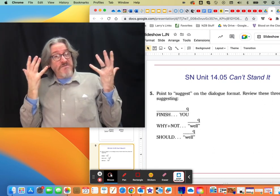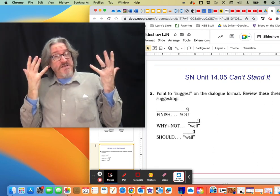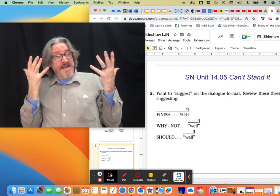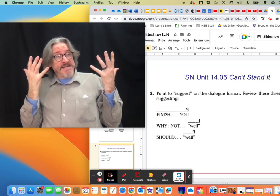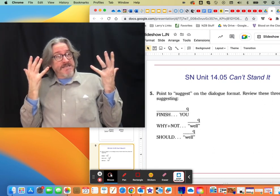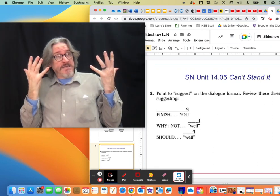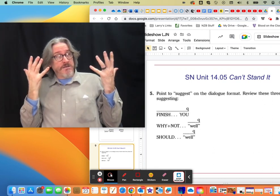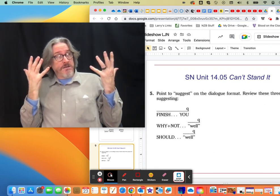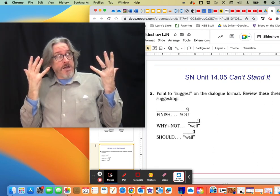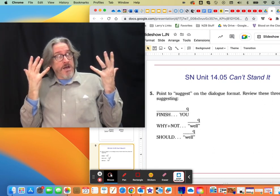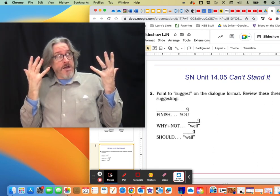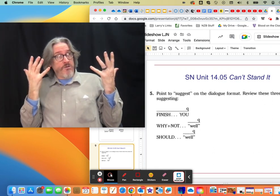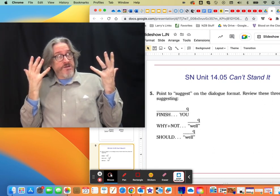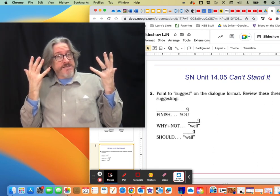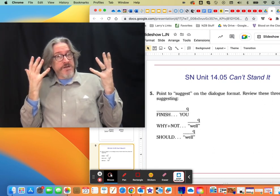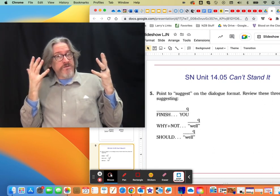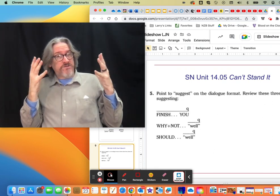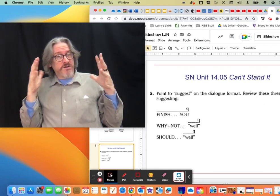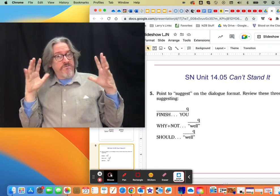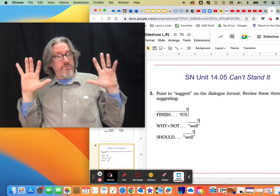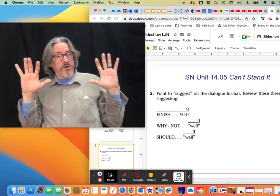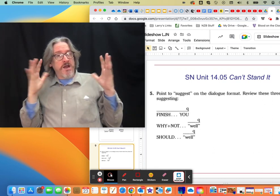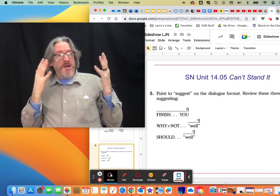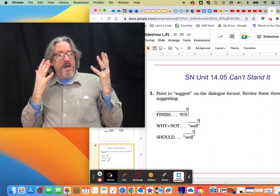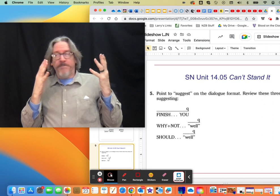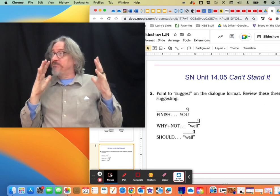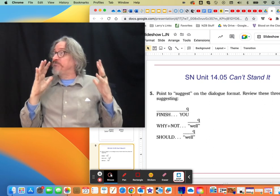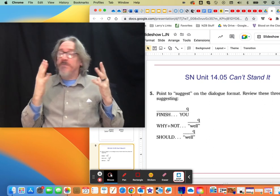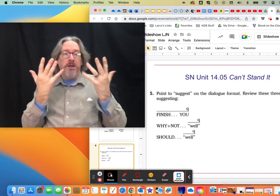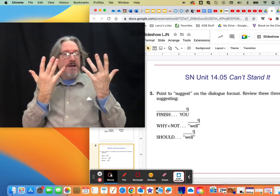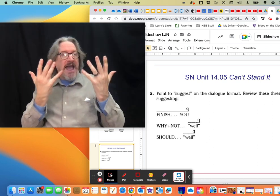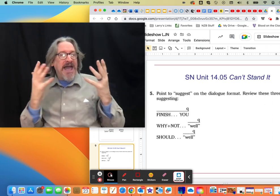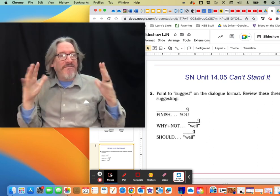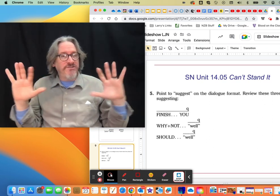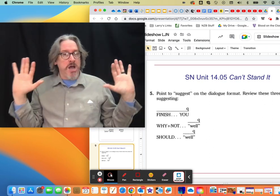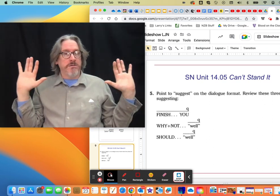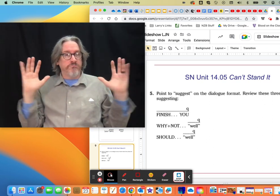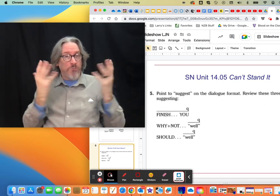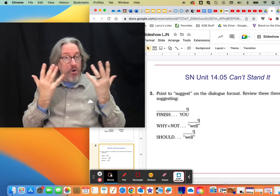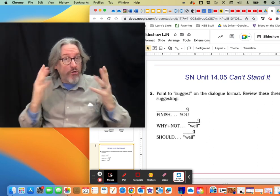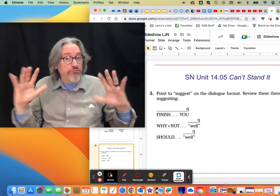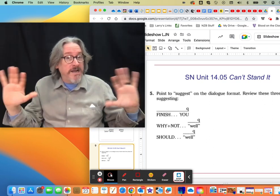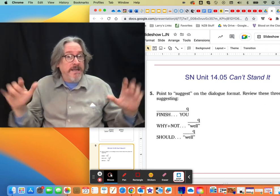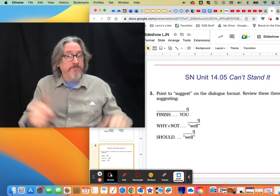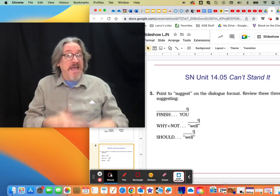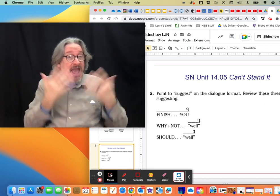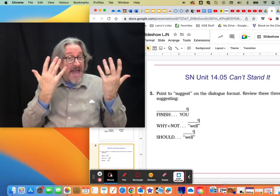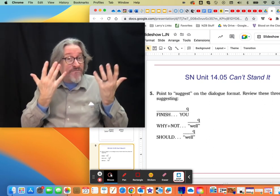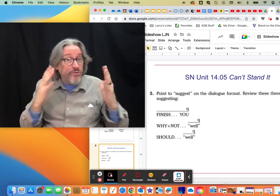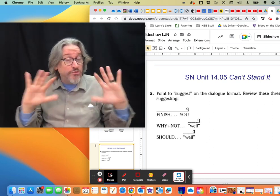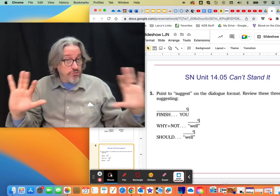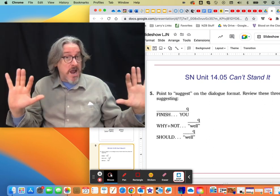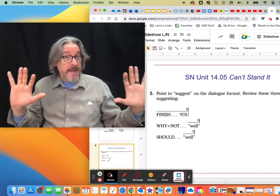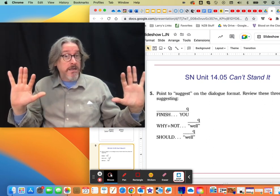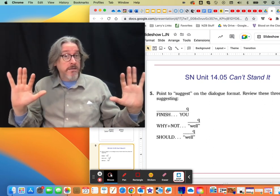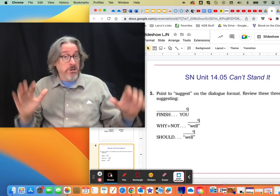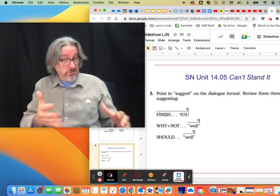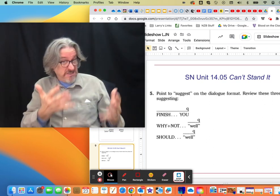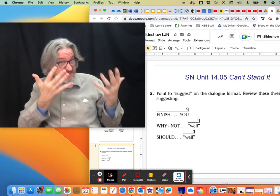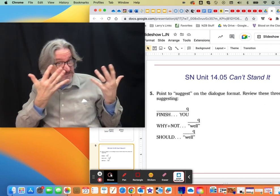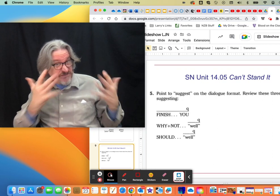Think of this as the sign we've done for have done already. Have you